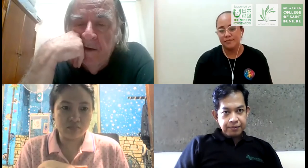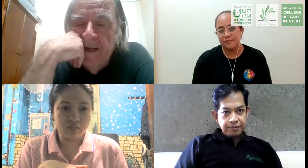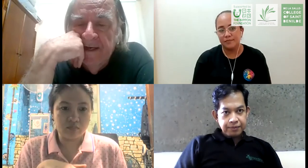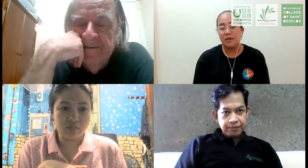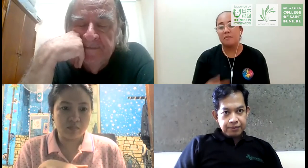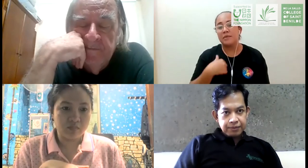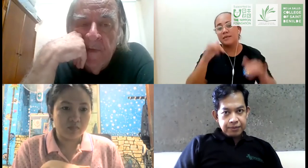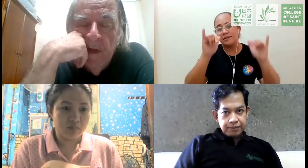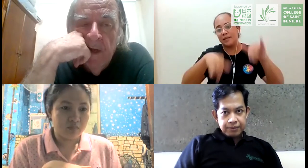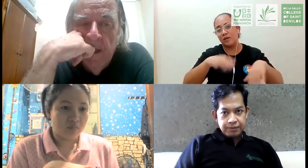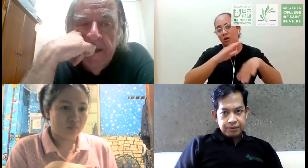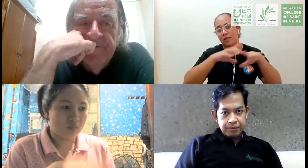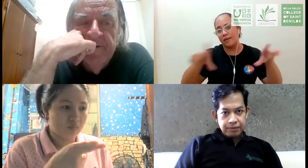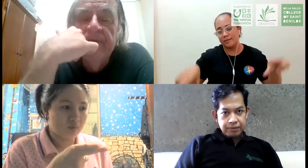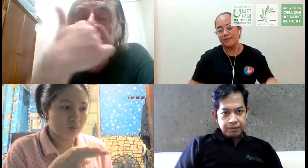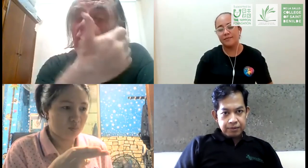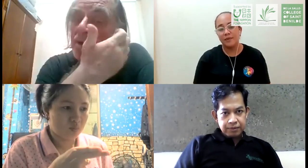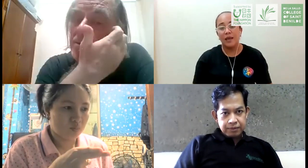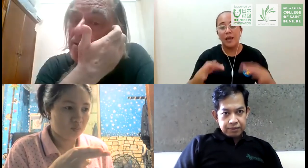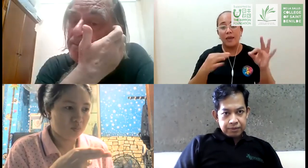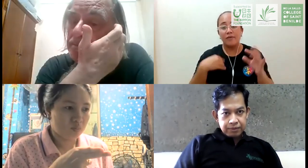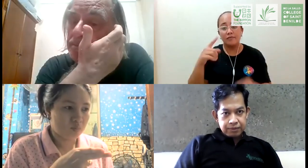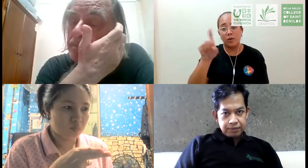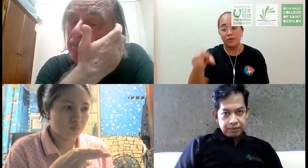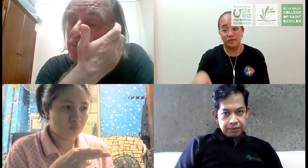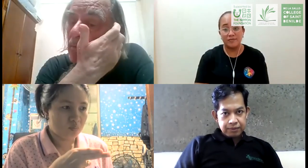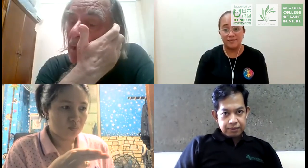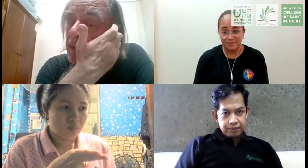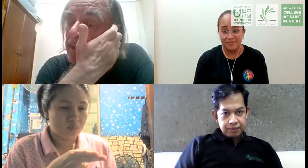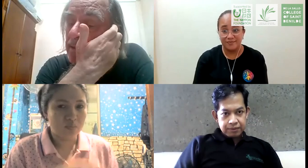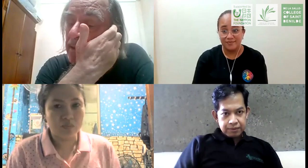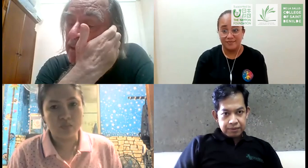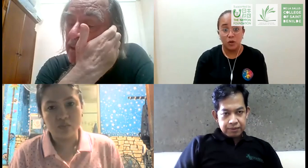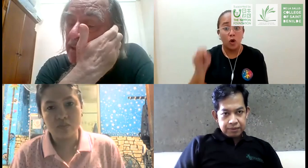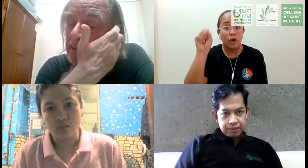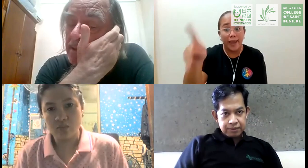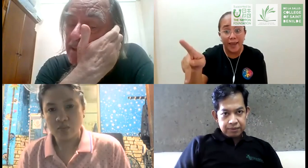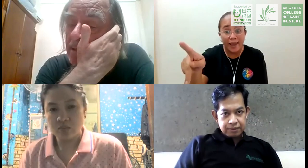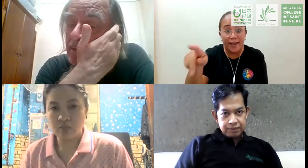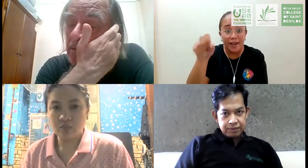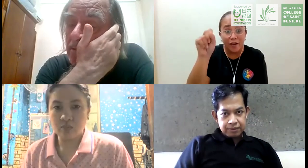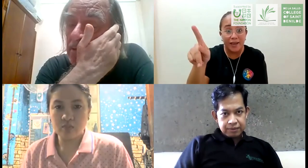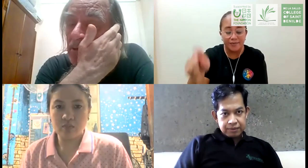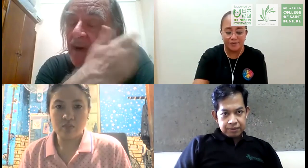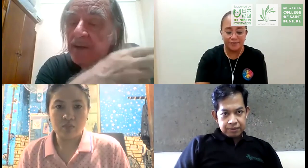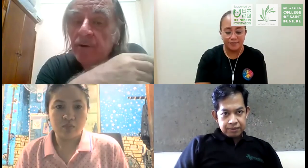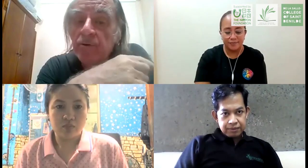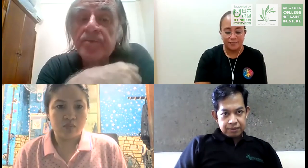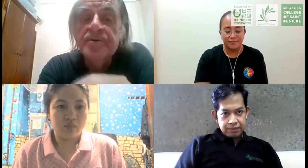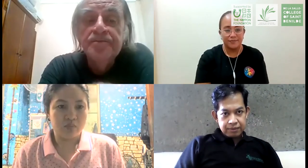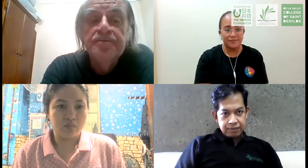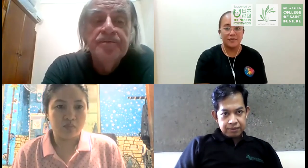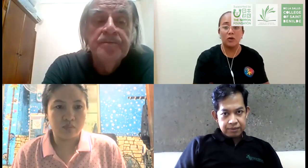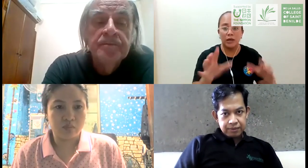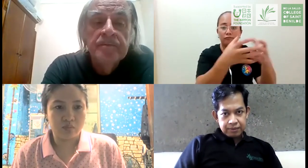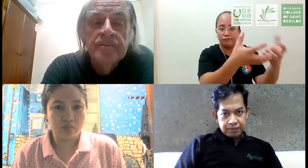I'll stay online if you have any questions. Okay. So okay, sir. Go back to your